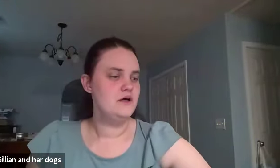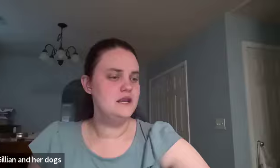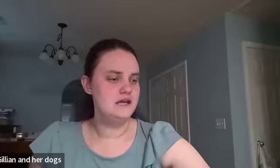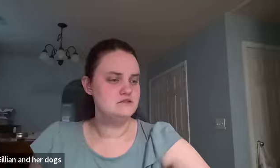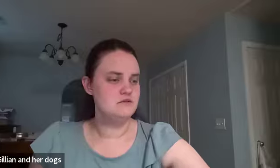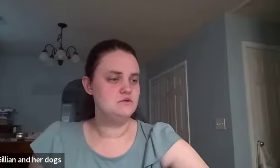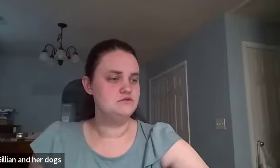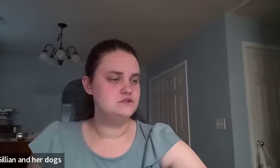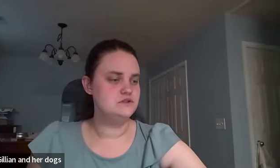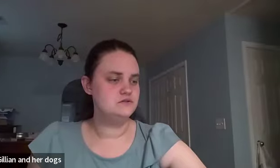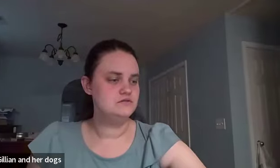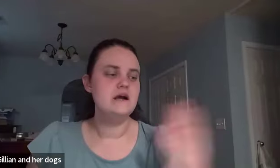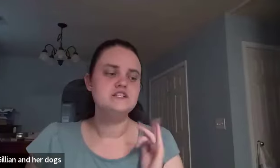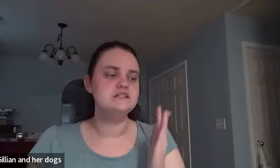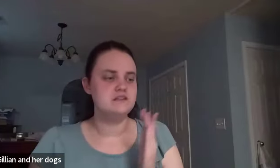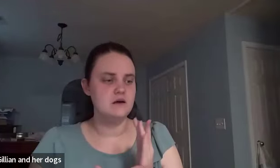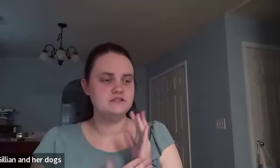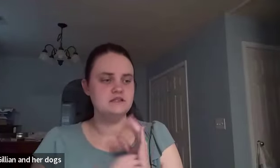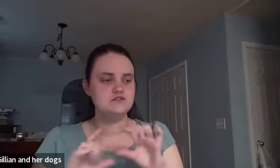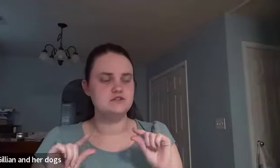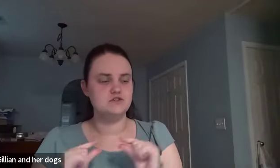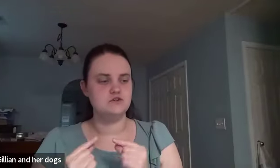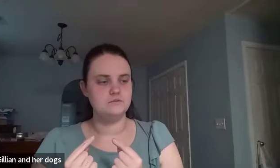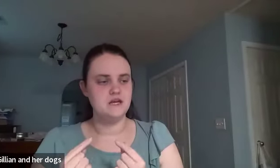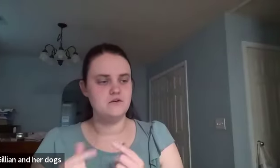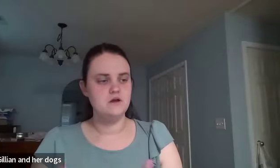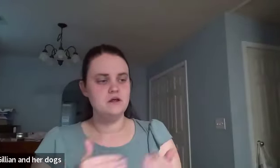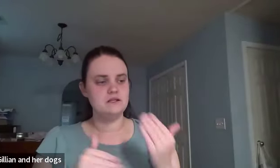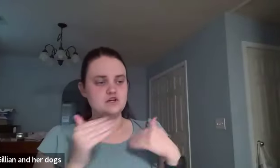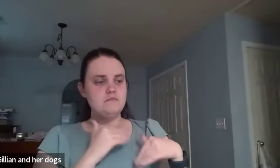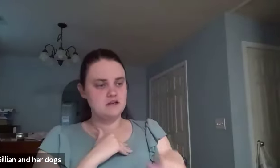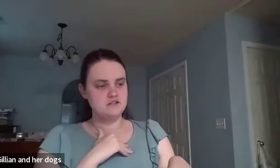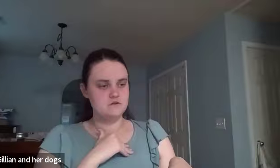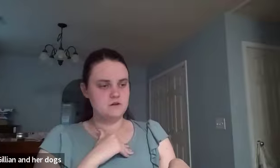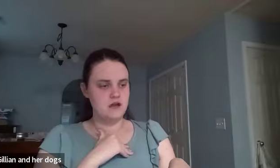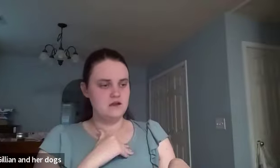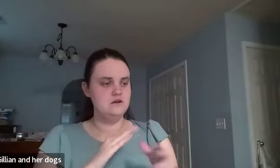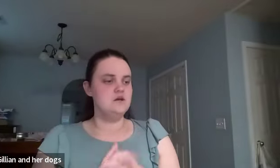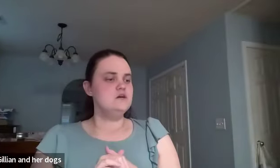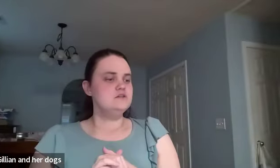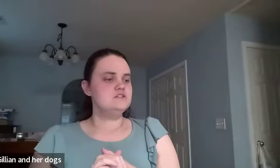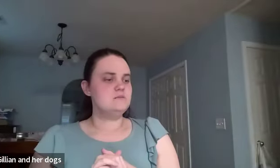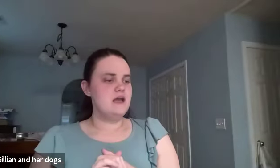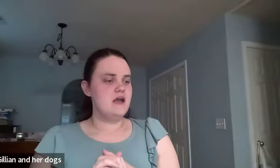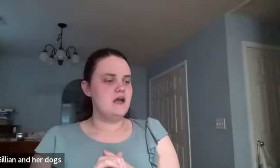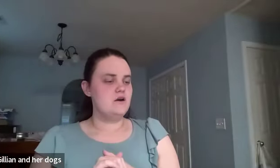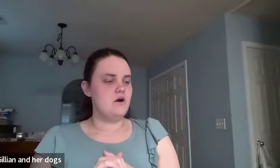The next one we'll do, well, actually, let's stop because the next is a good group together. Let's go back to those we had. So we had